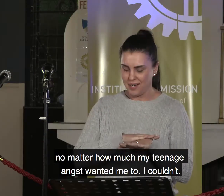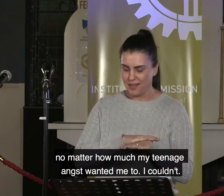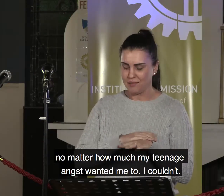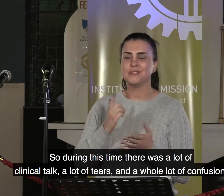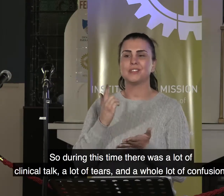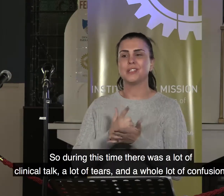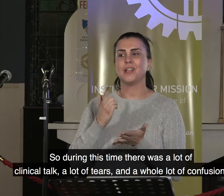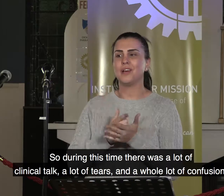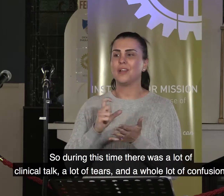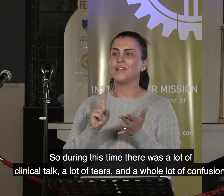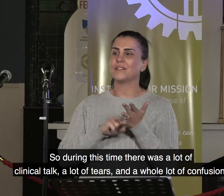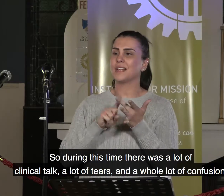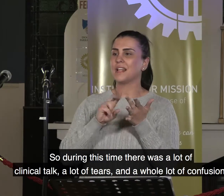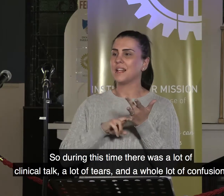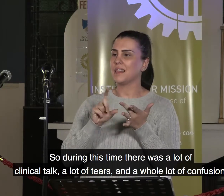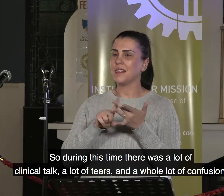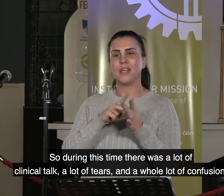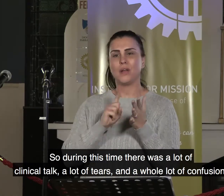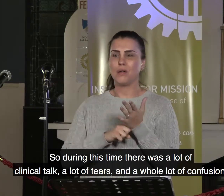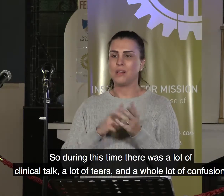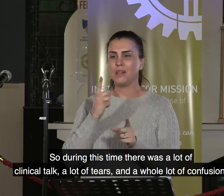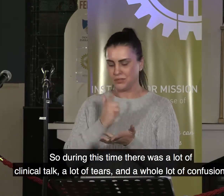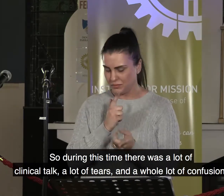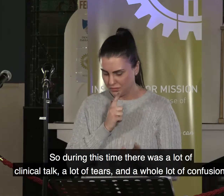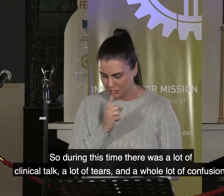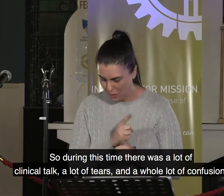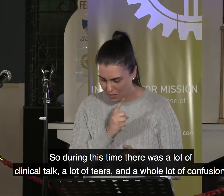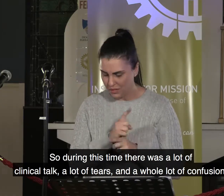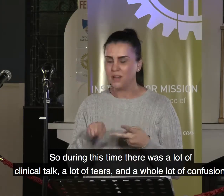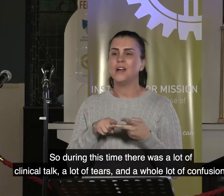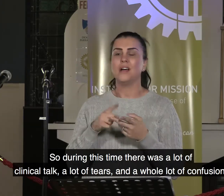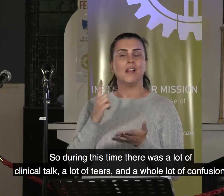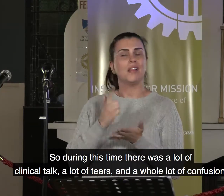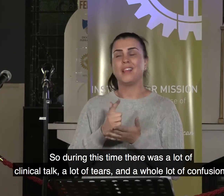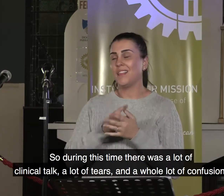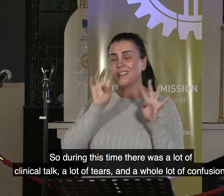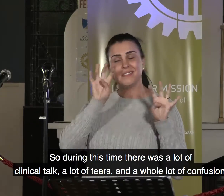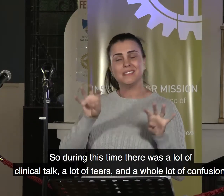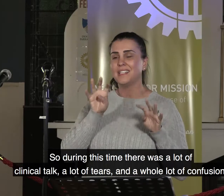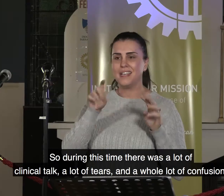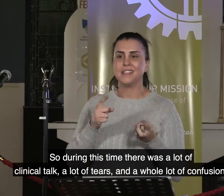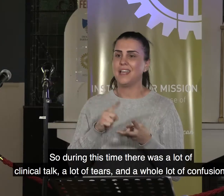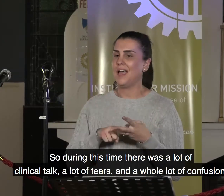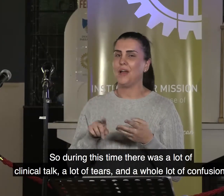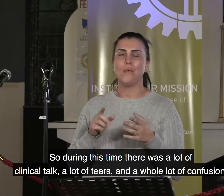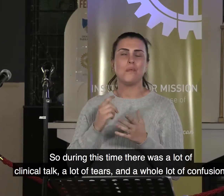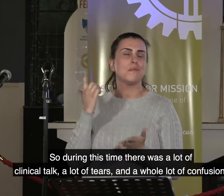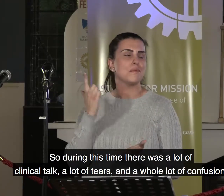So during this time, there was a lot of clinical talk, a lot of tears, and